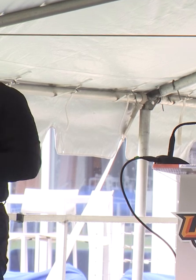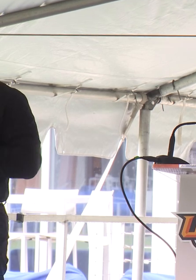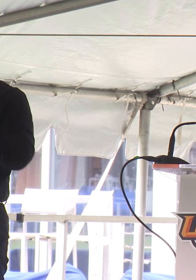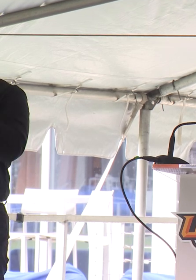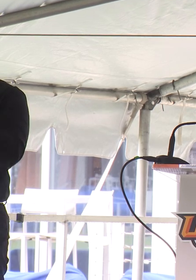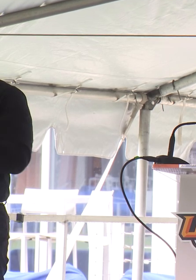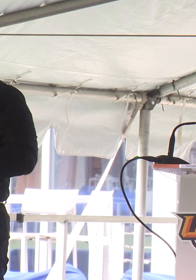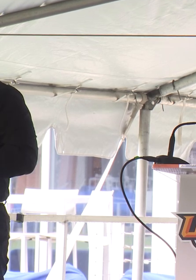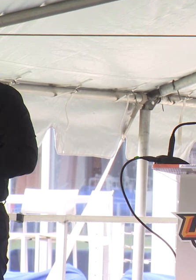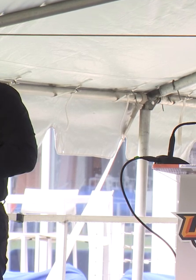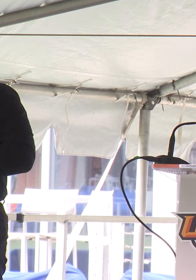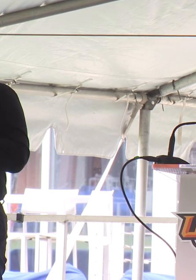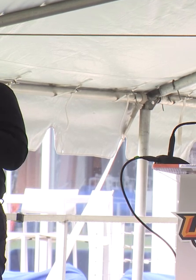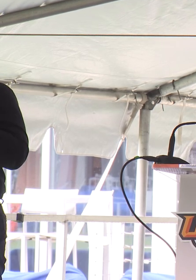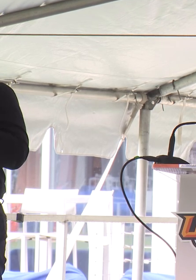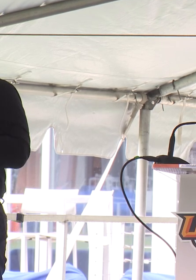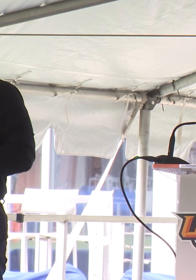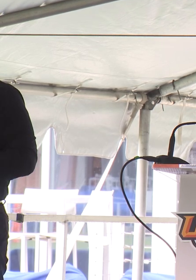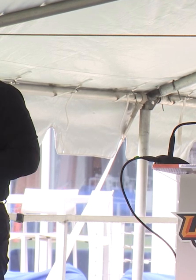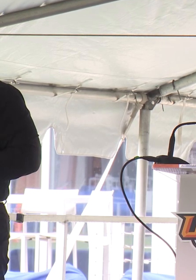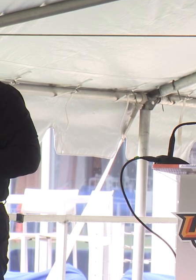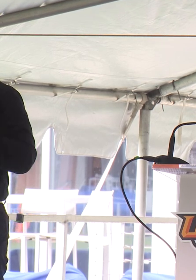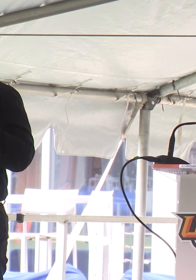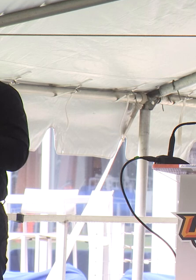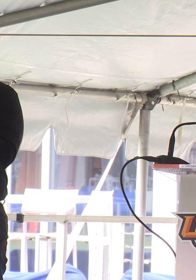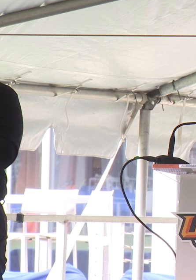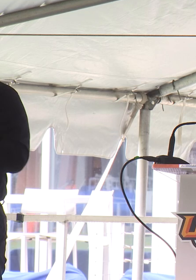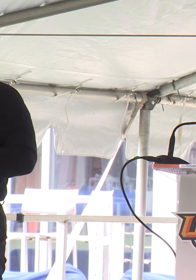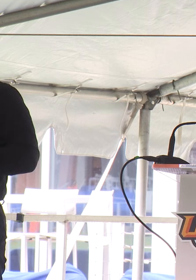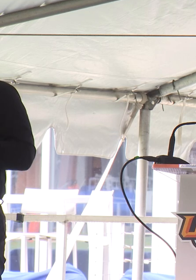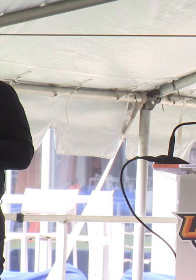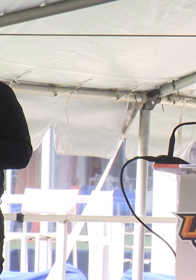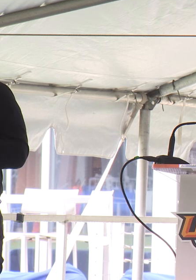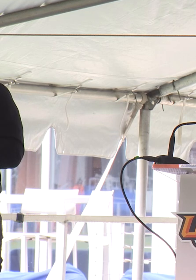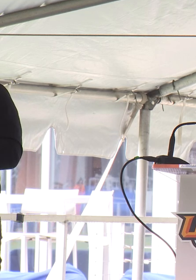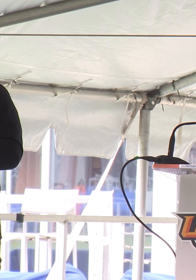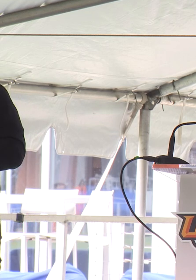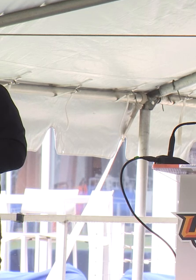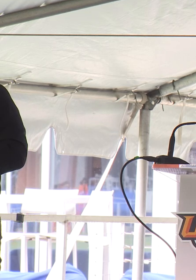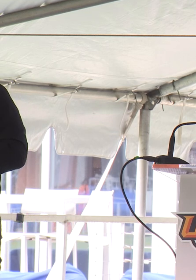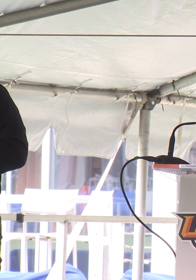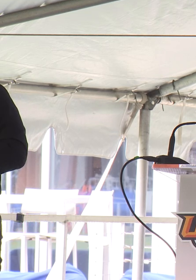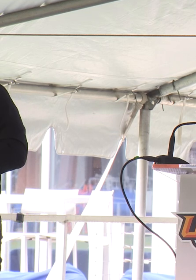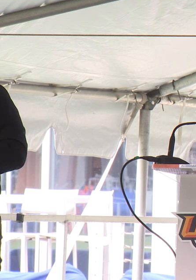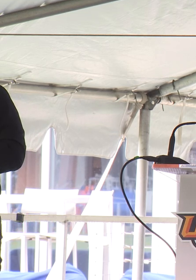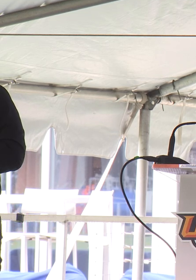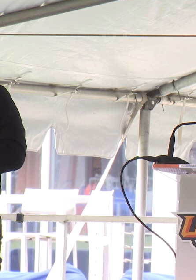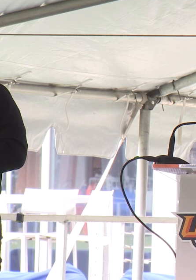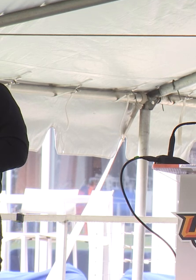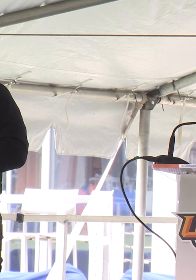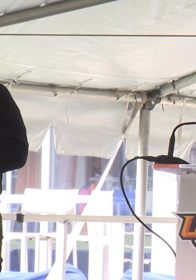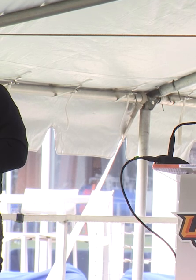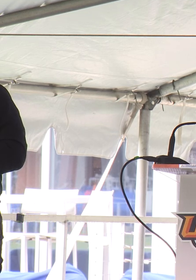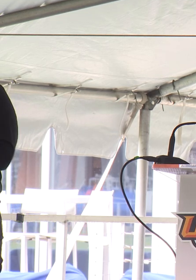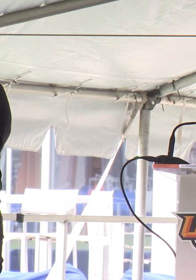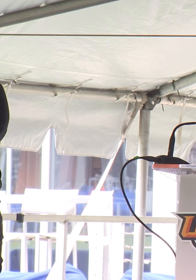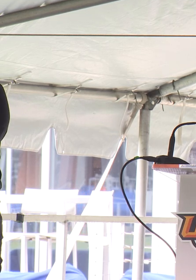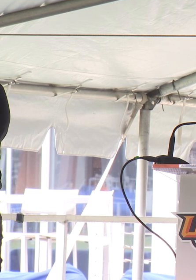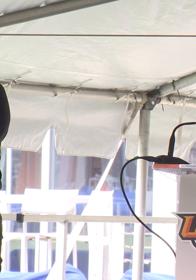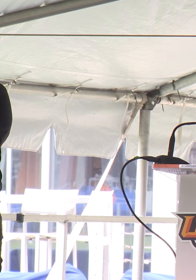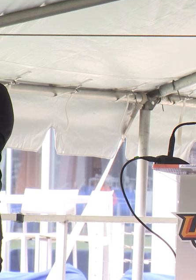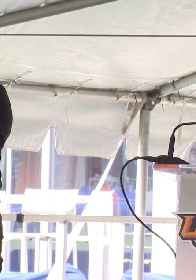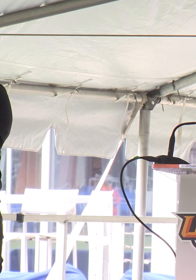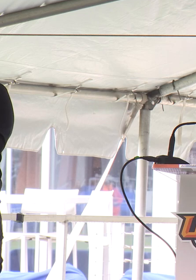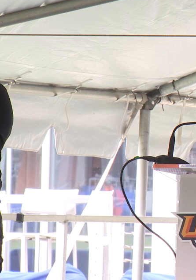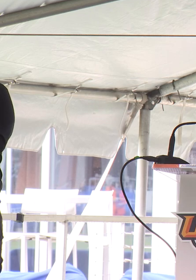of vice presidents I've ever had, and we've got some deans here. If you're a UTRGV administrator, would you mind standing up